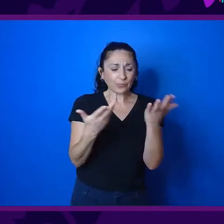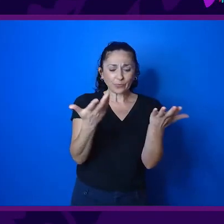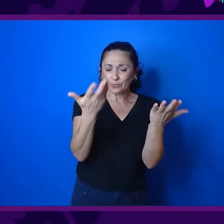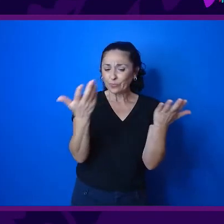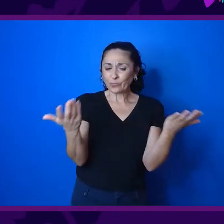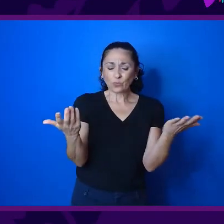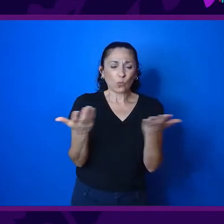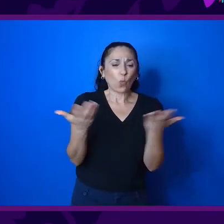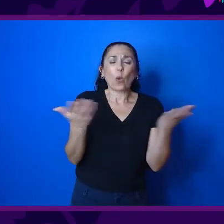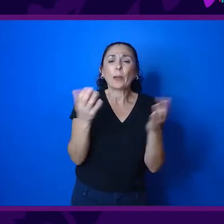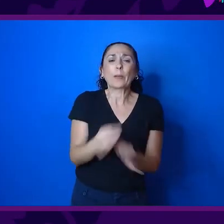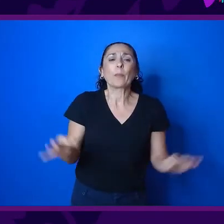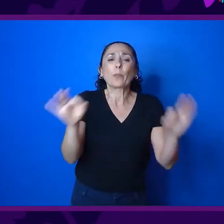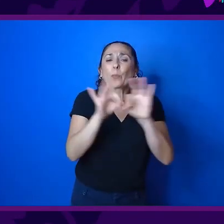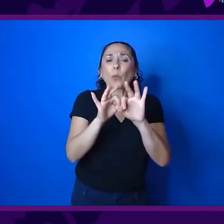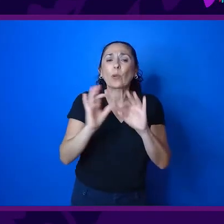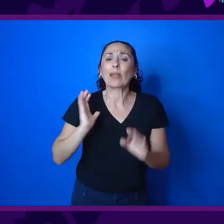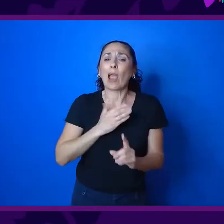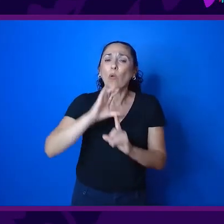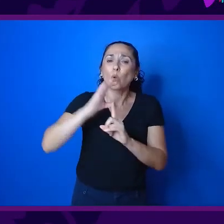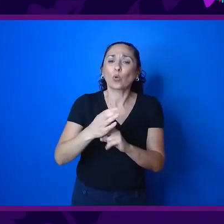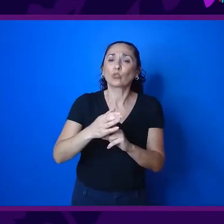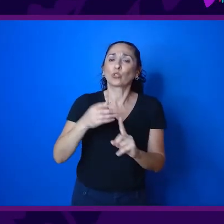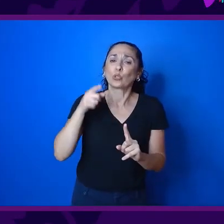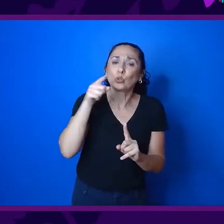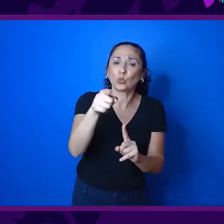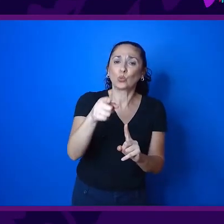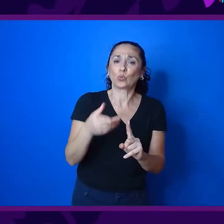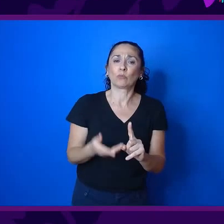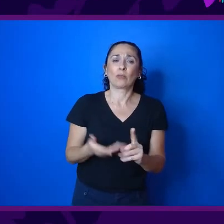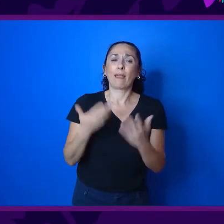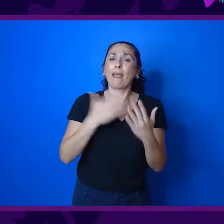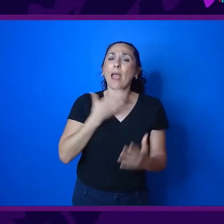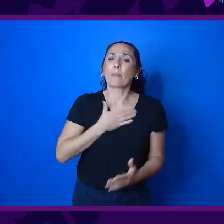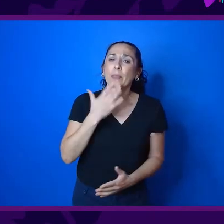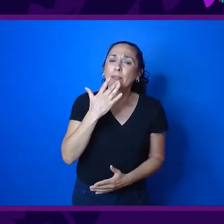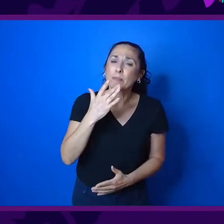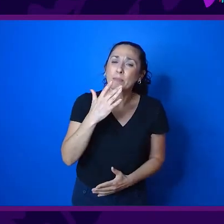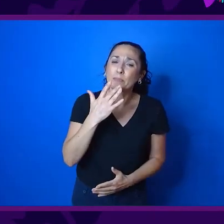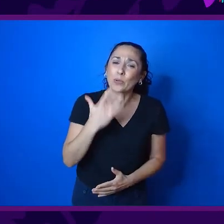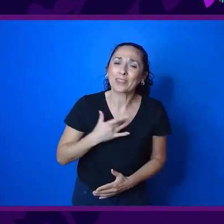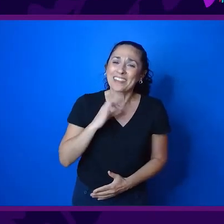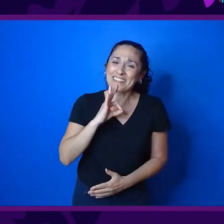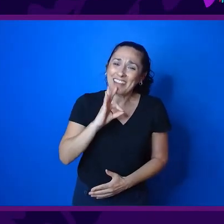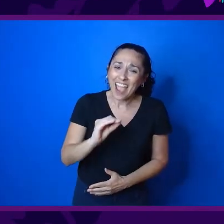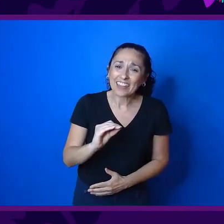important in our culture, you are. So happy 90th birthday.